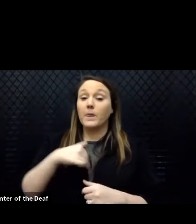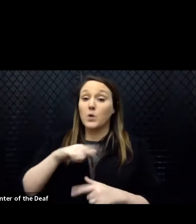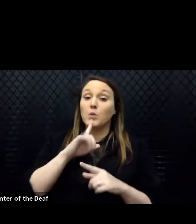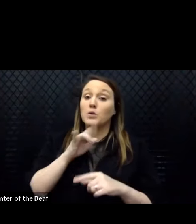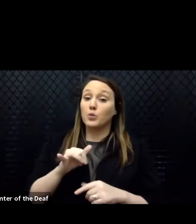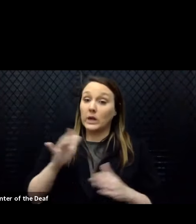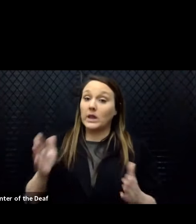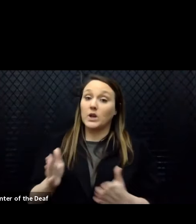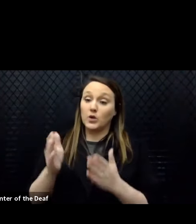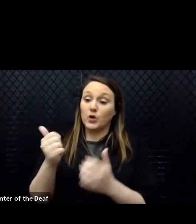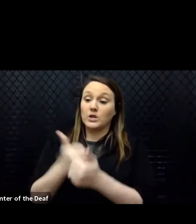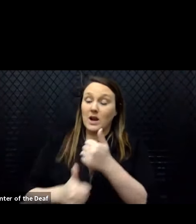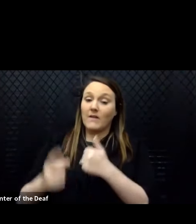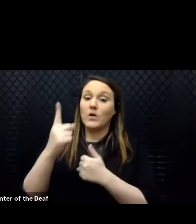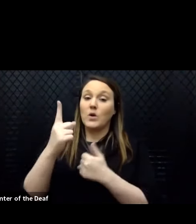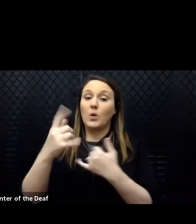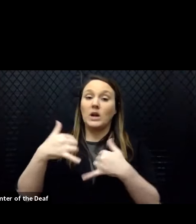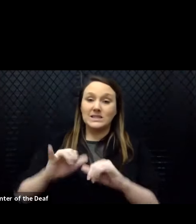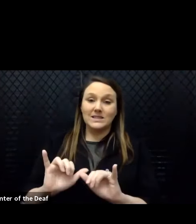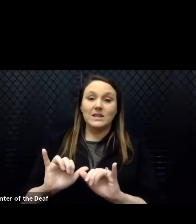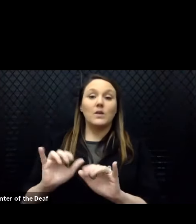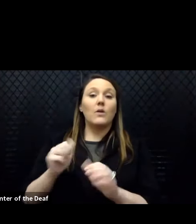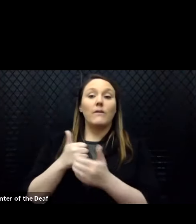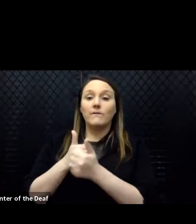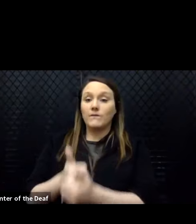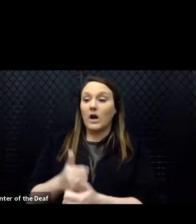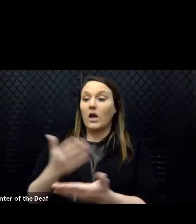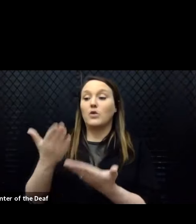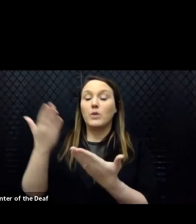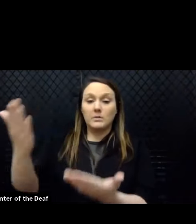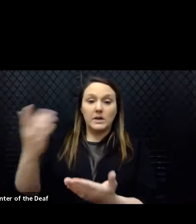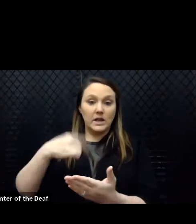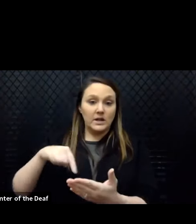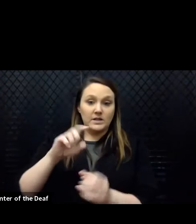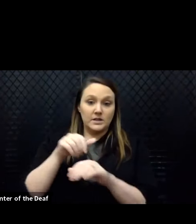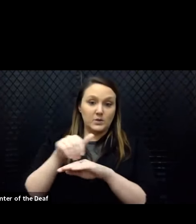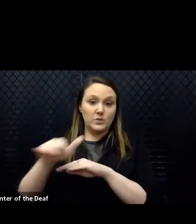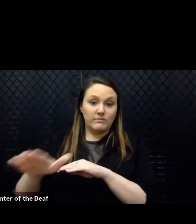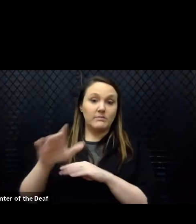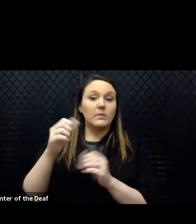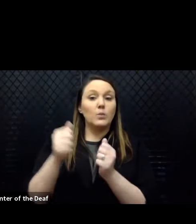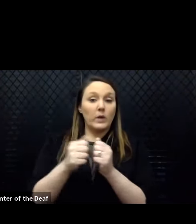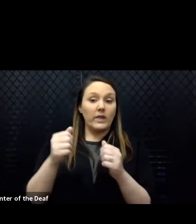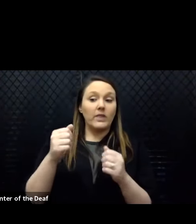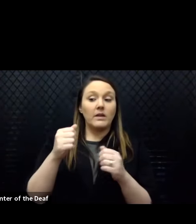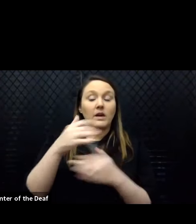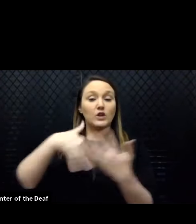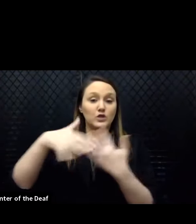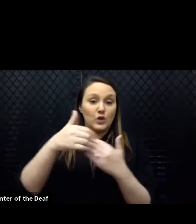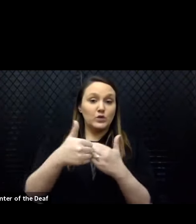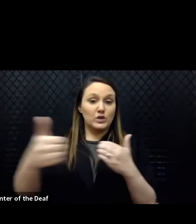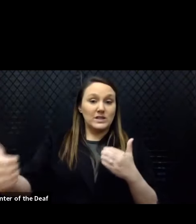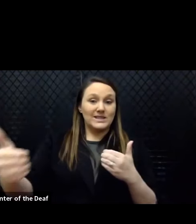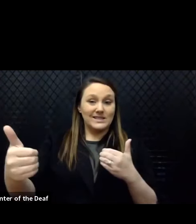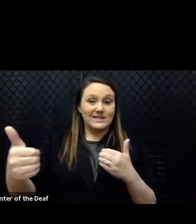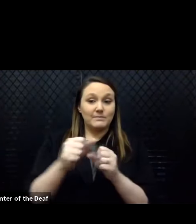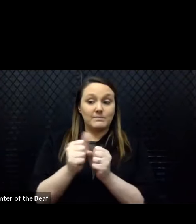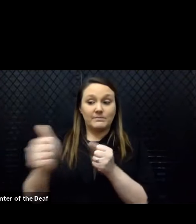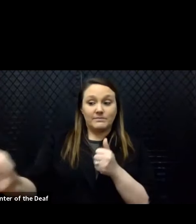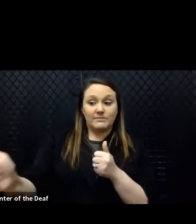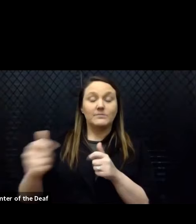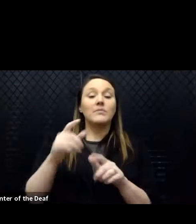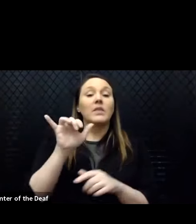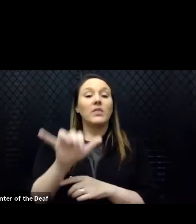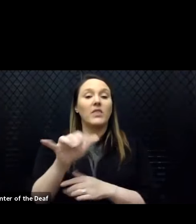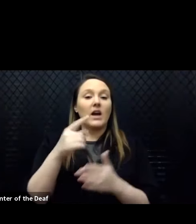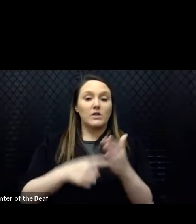encourage everybody to still follow the recommendations that we're putting forth with social distancing. That's what's going to help us continue to move